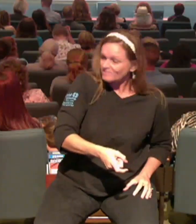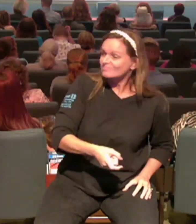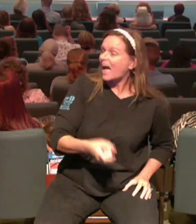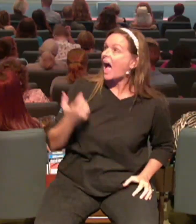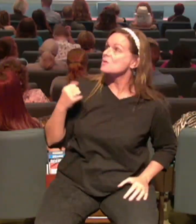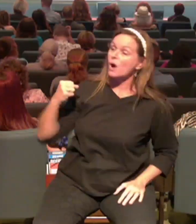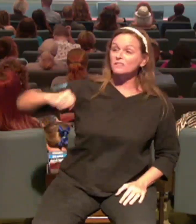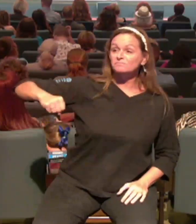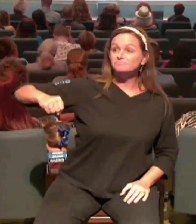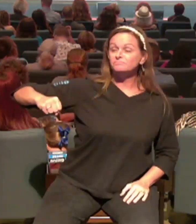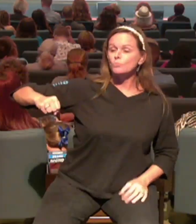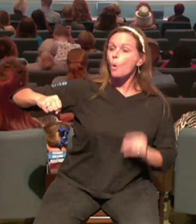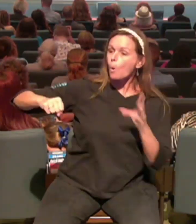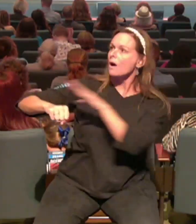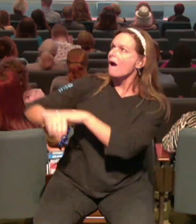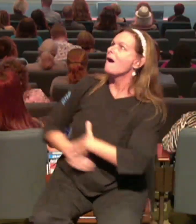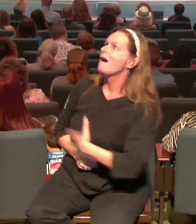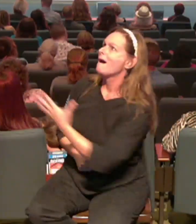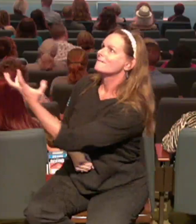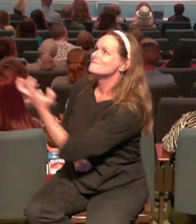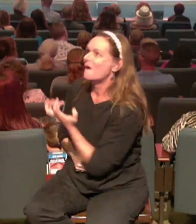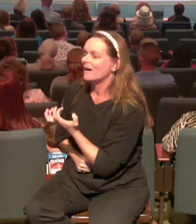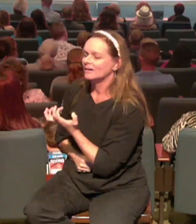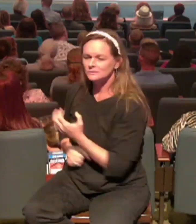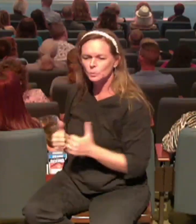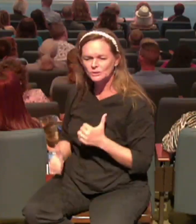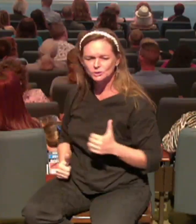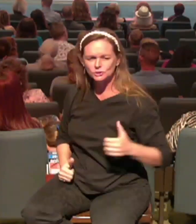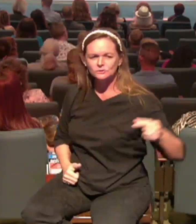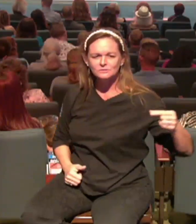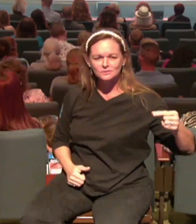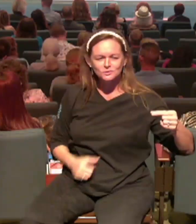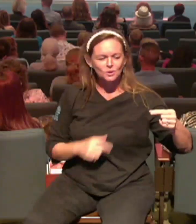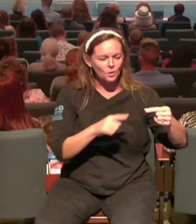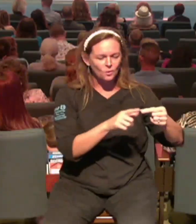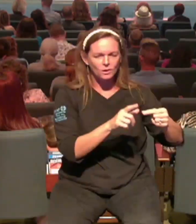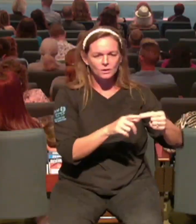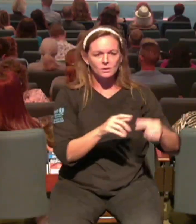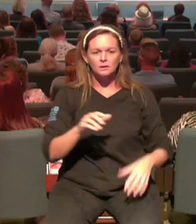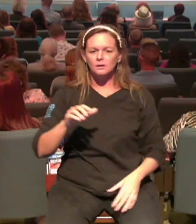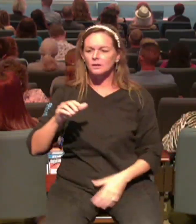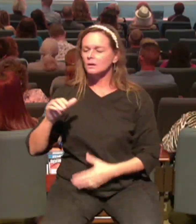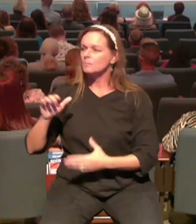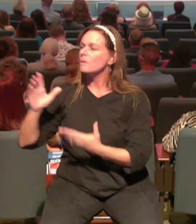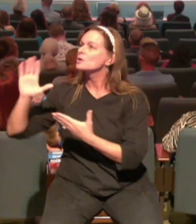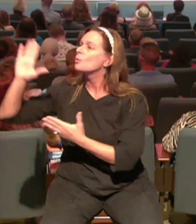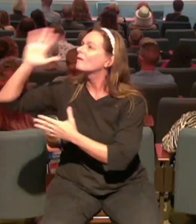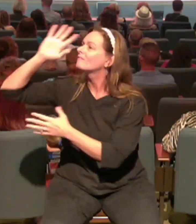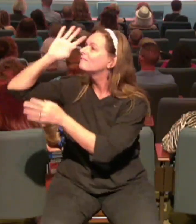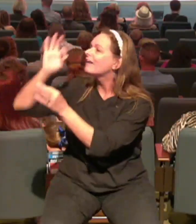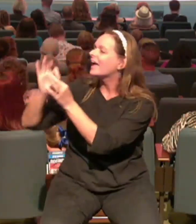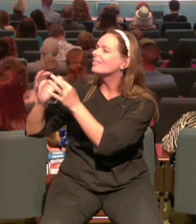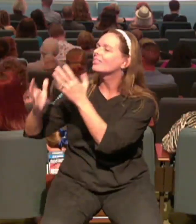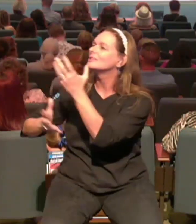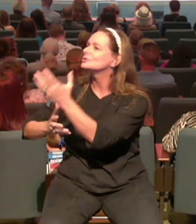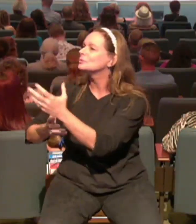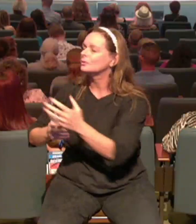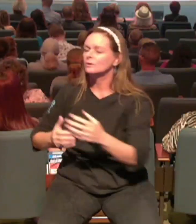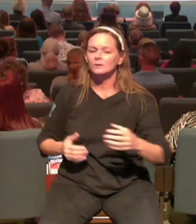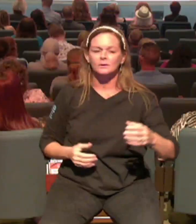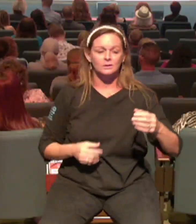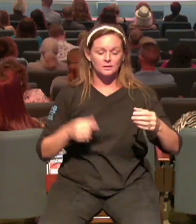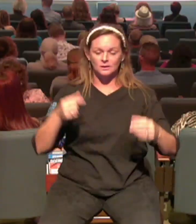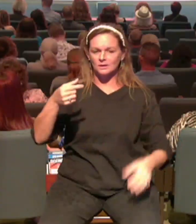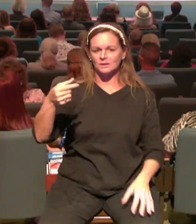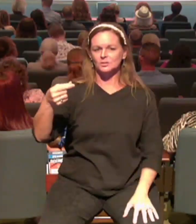faith. Ephesians 2, we read scriptures there where it says it's not by works, but it's by grace. It's by faith. You don't earn it. A, it's for